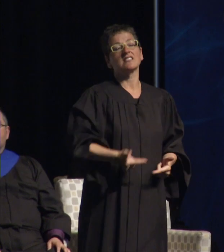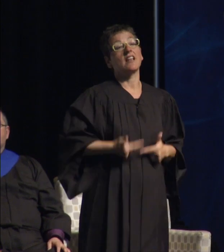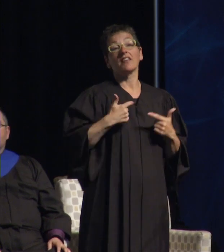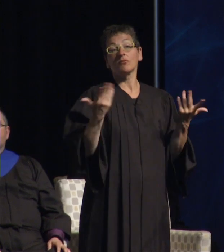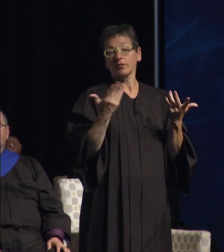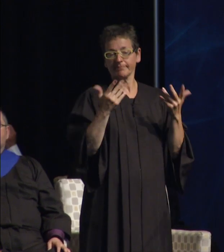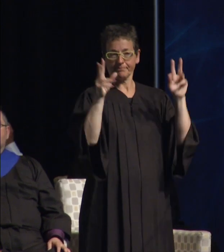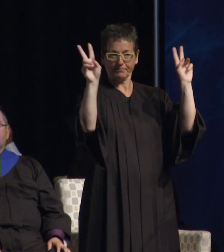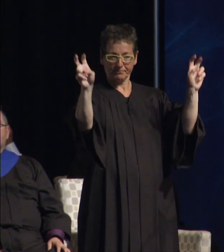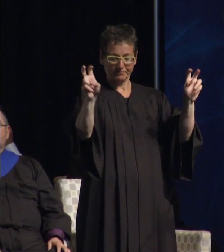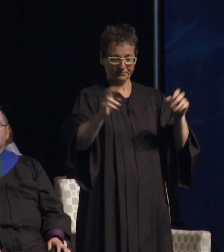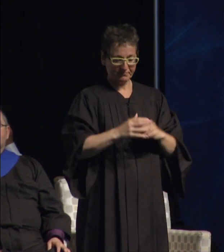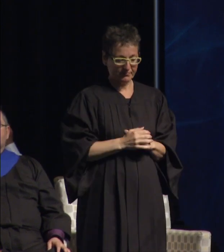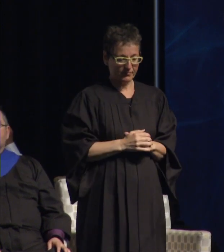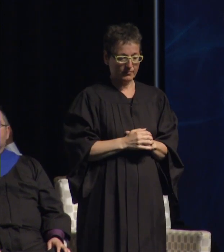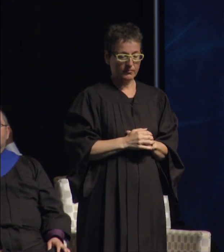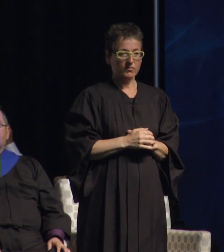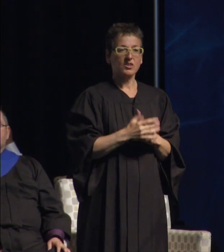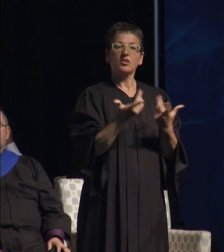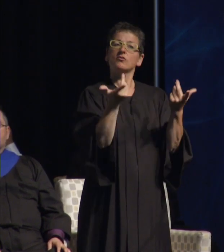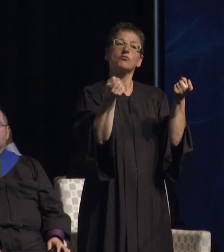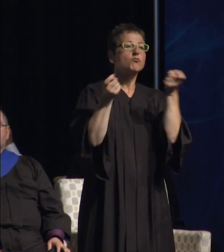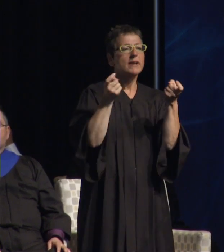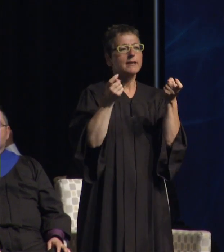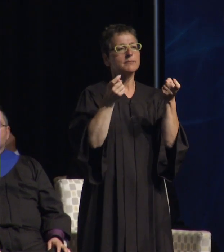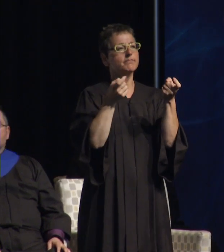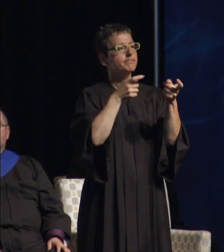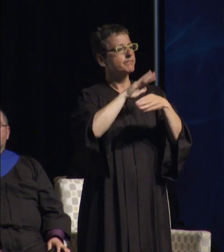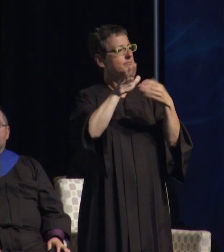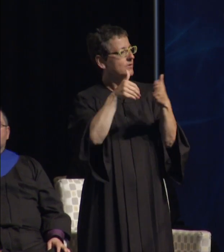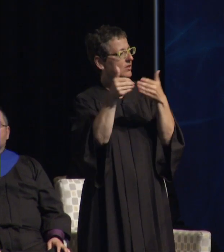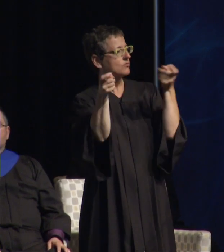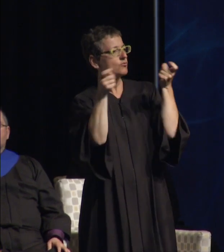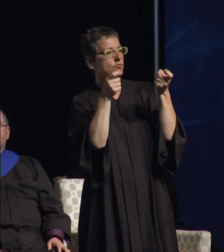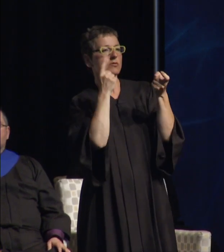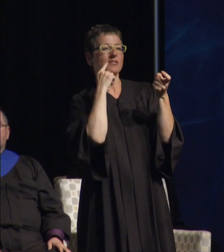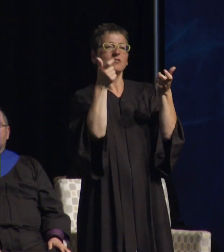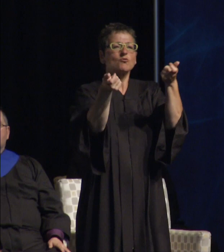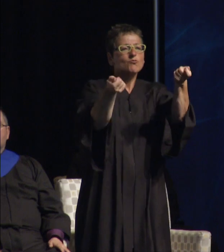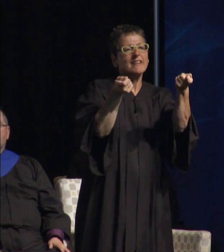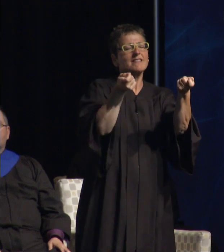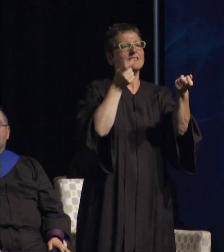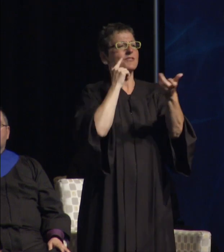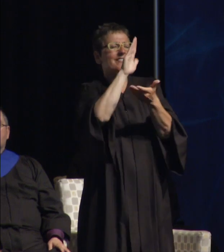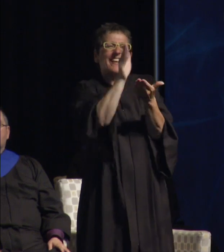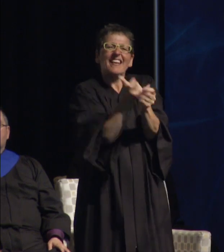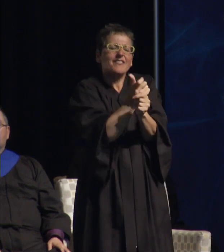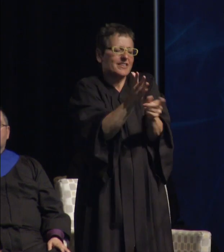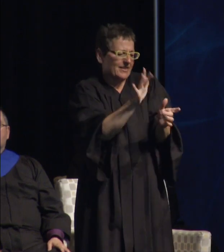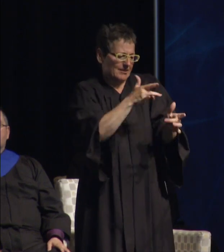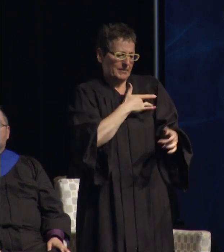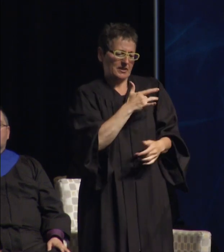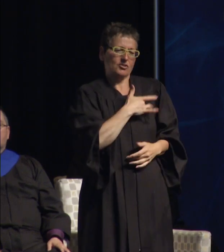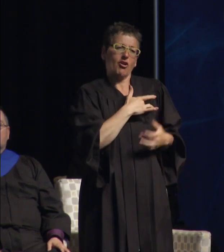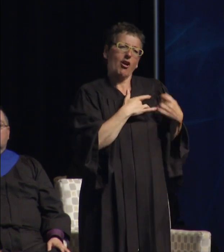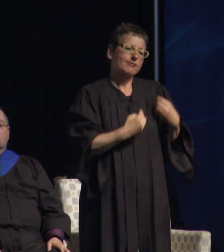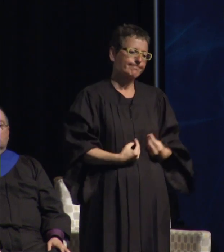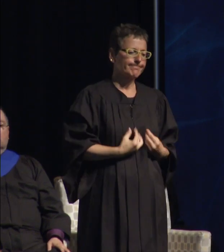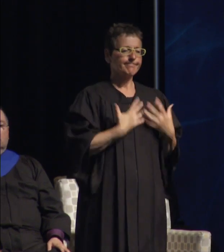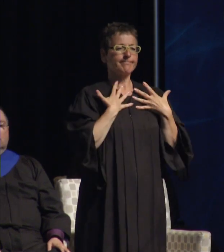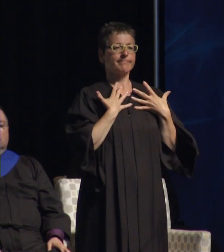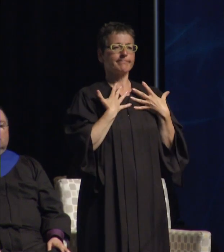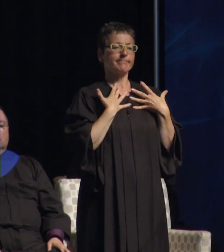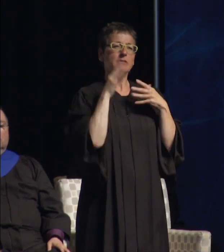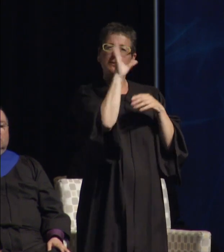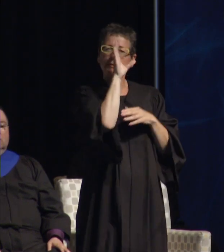this. Grab the reins of any and everything that makes your heart race. Find